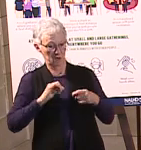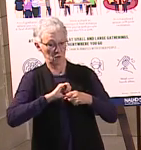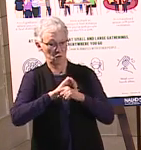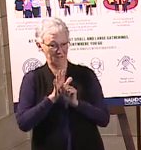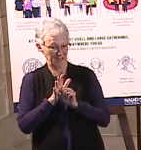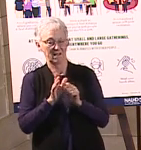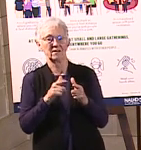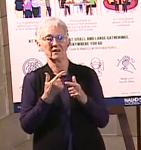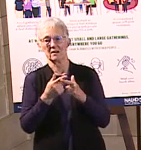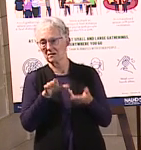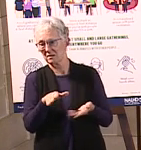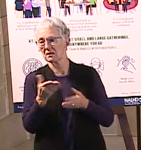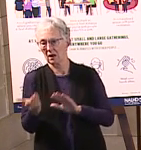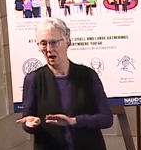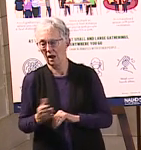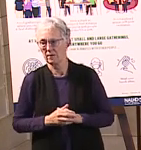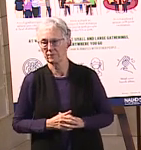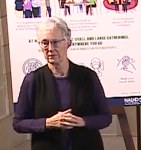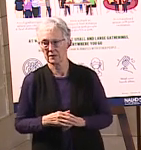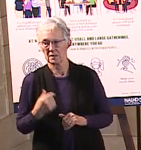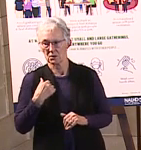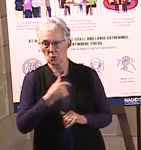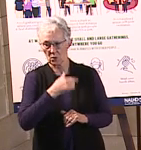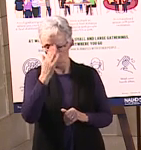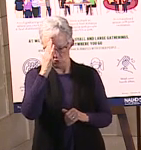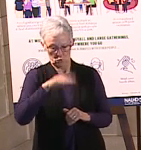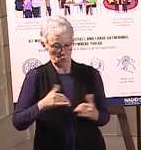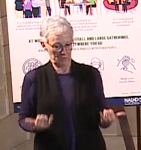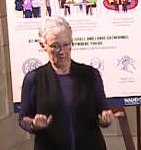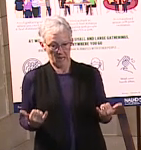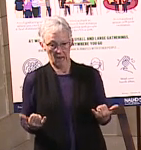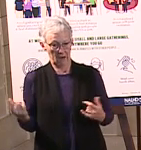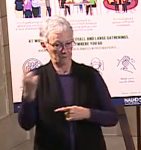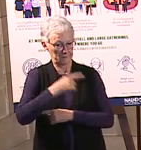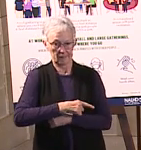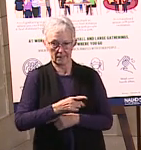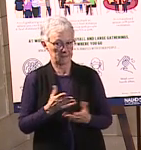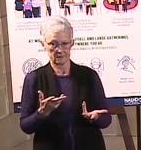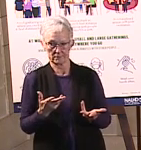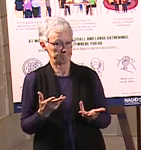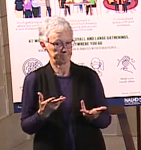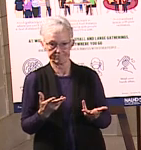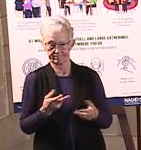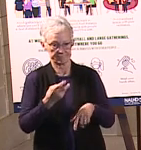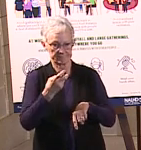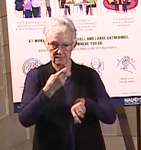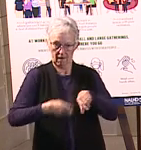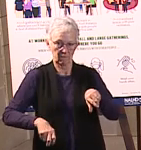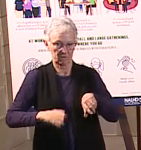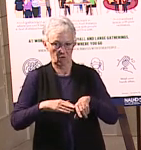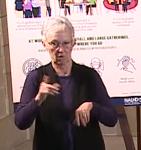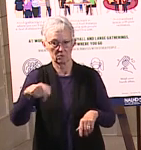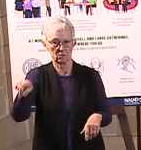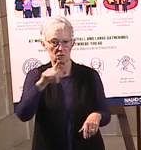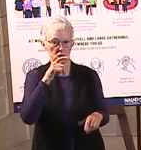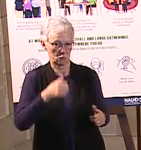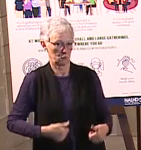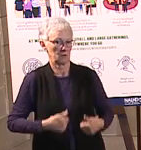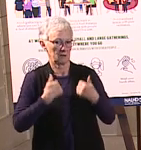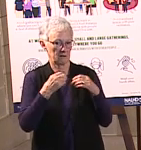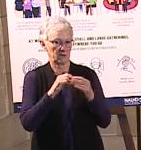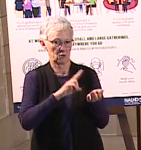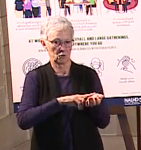we recognize these times are not typical. Isolation has, however, taken a toll on long-term care residents,